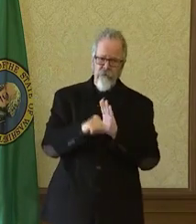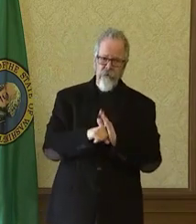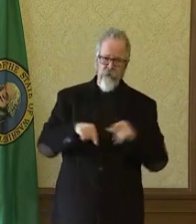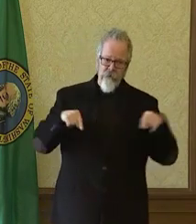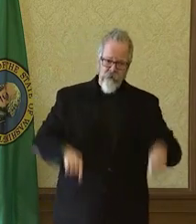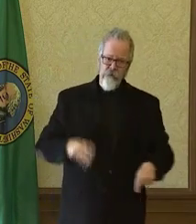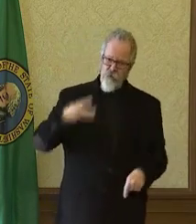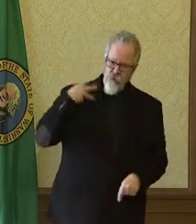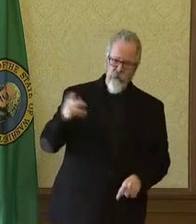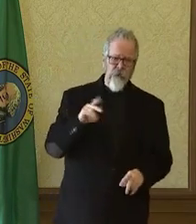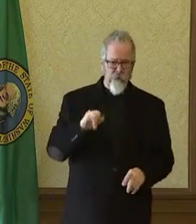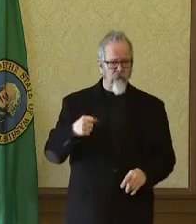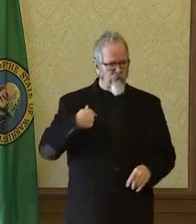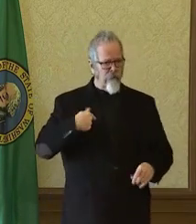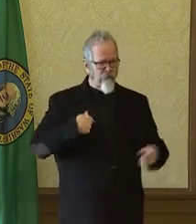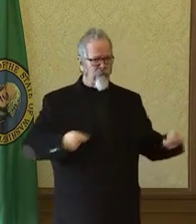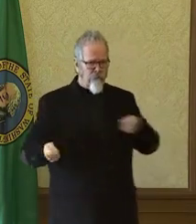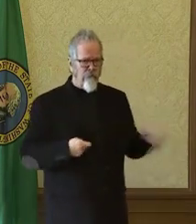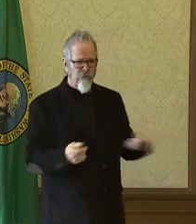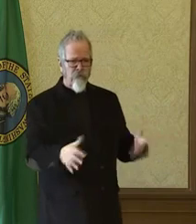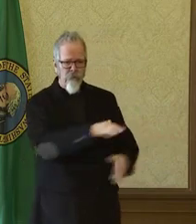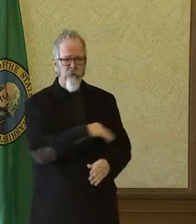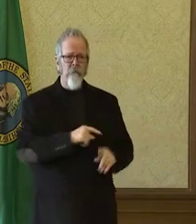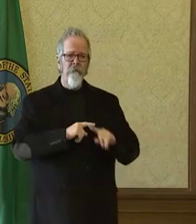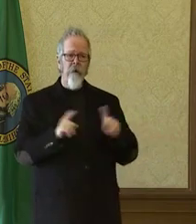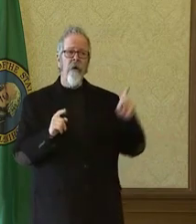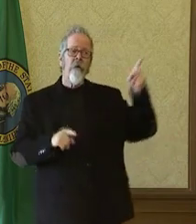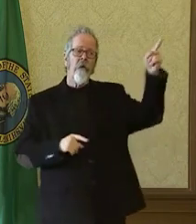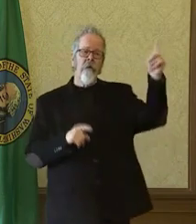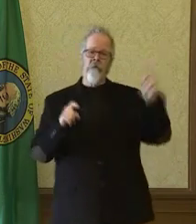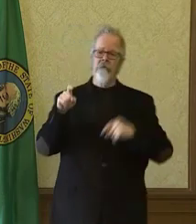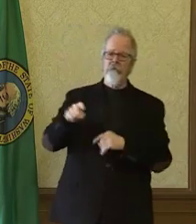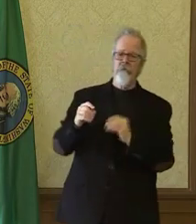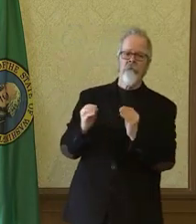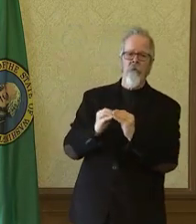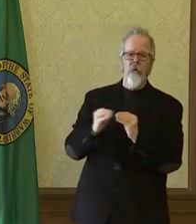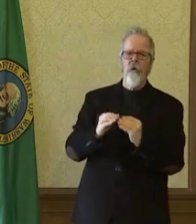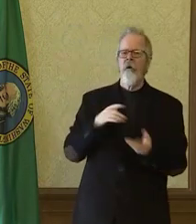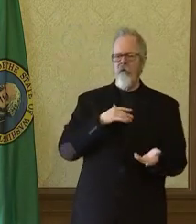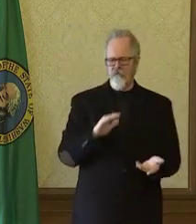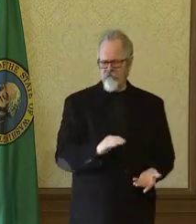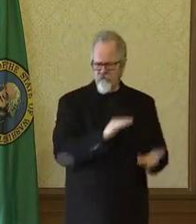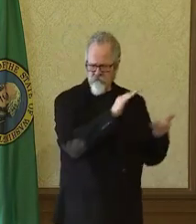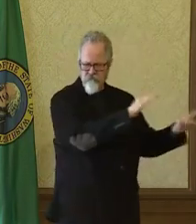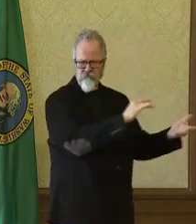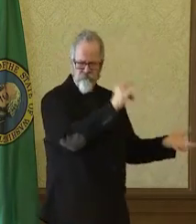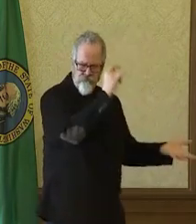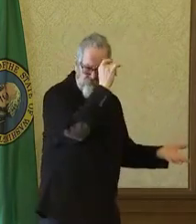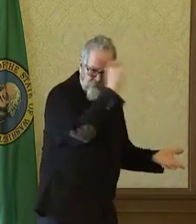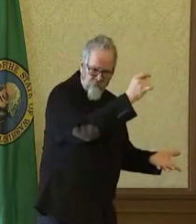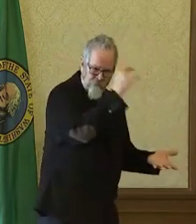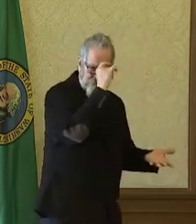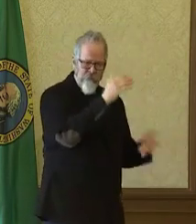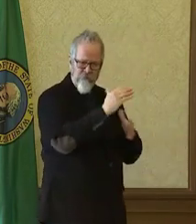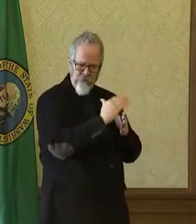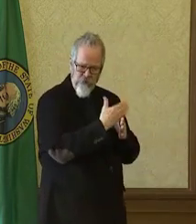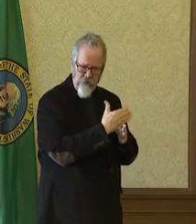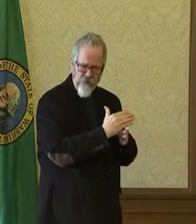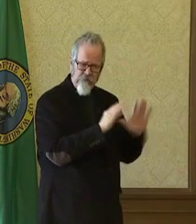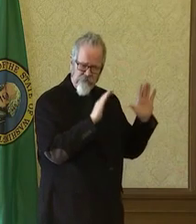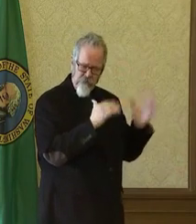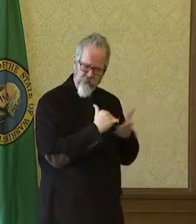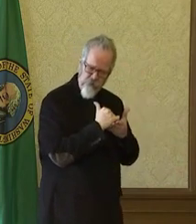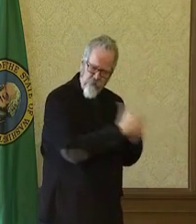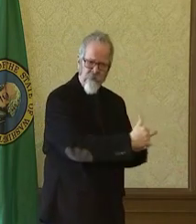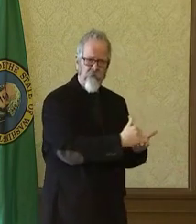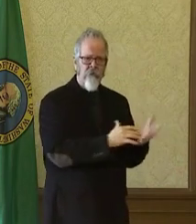as I have said now, we can only be confident if we maintain and to some degree increase our commitment